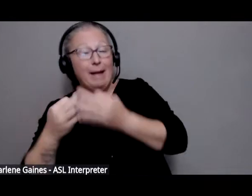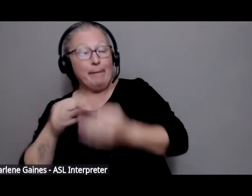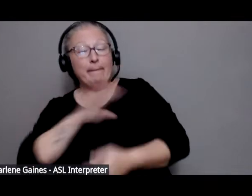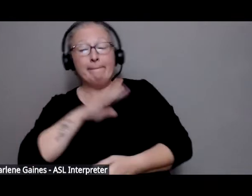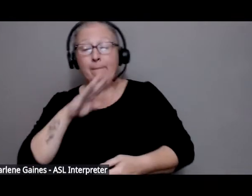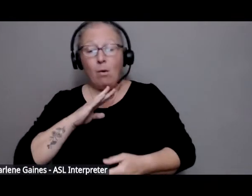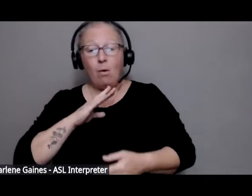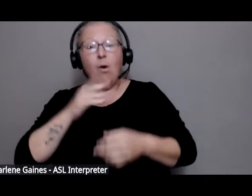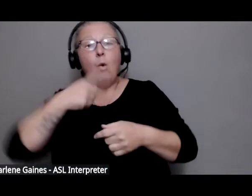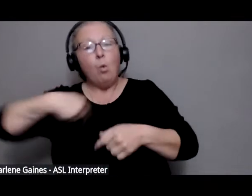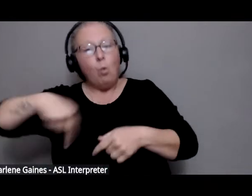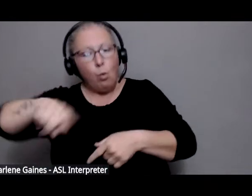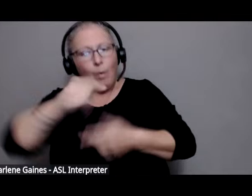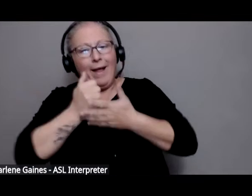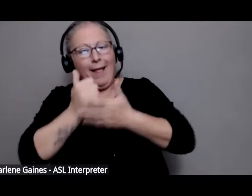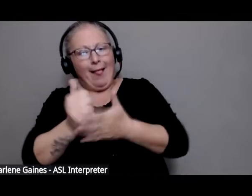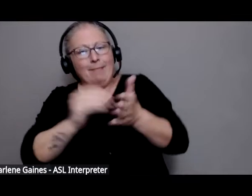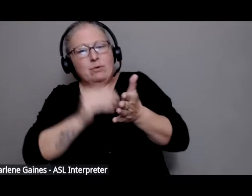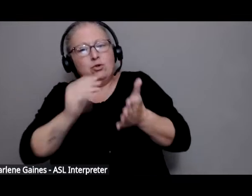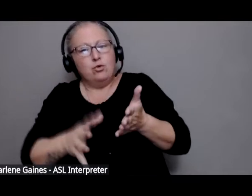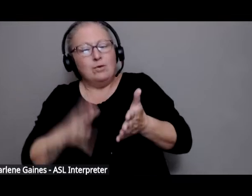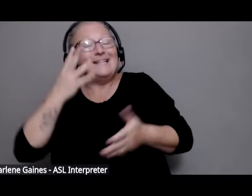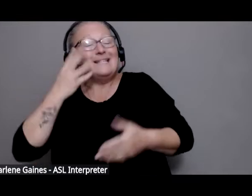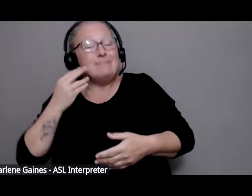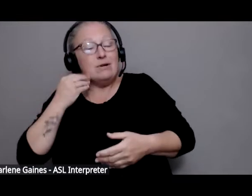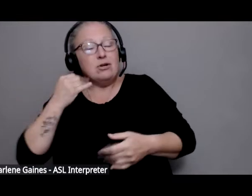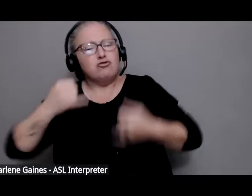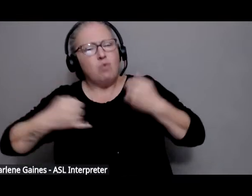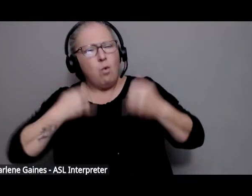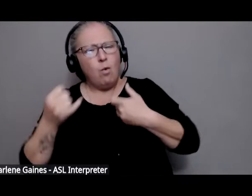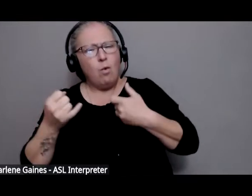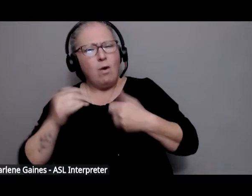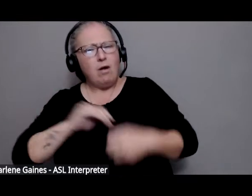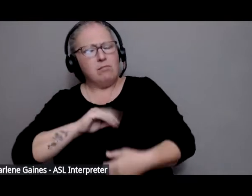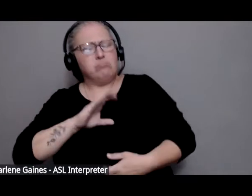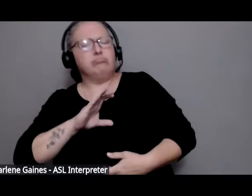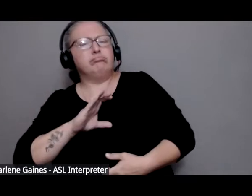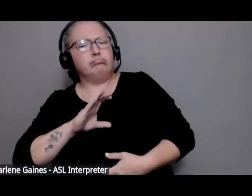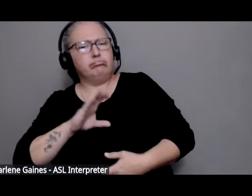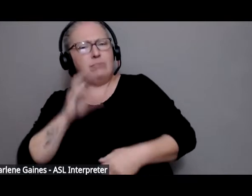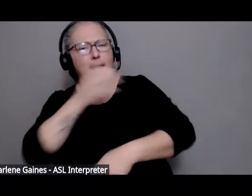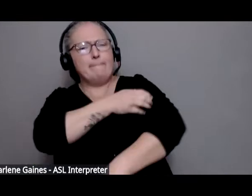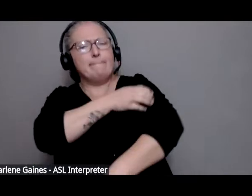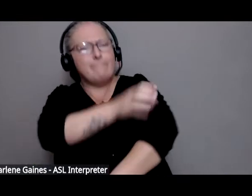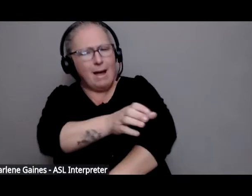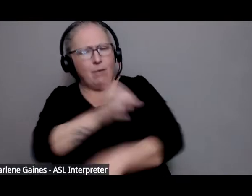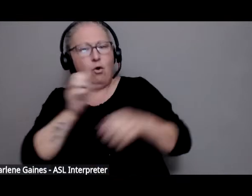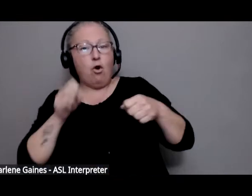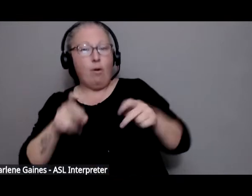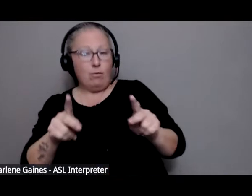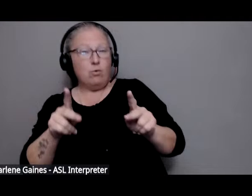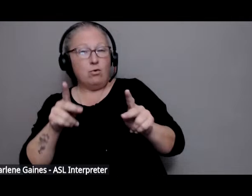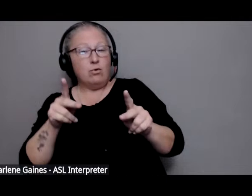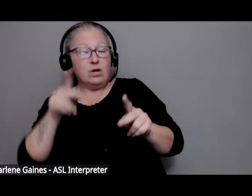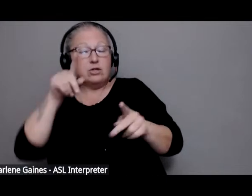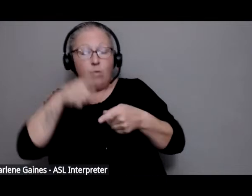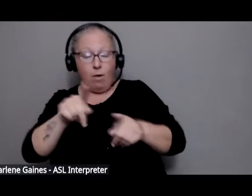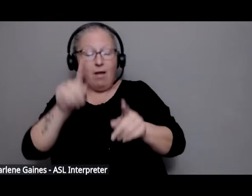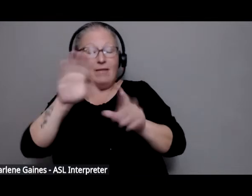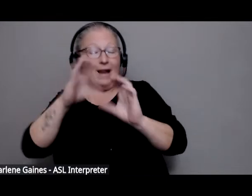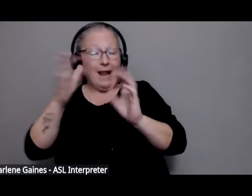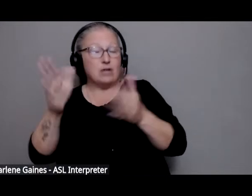we can help students experience joyful, uplifting, and empowering opportunities in the classroom. And goal number